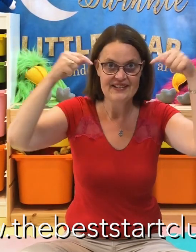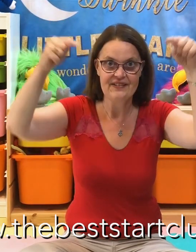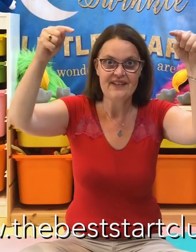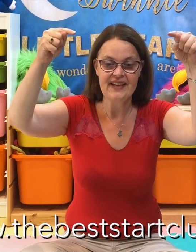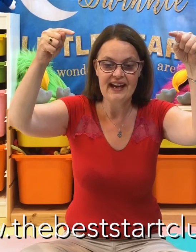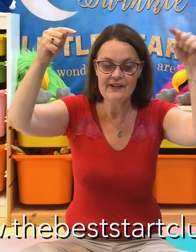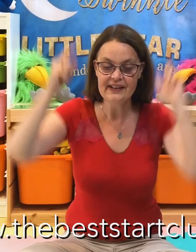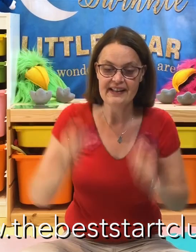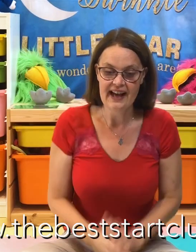we have cow,